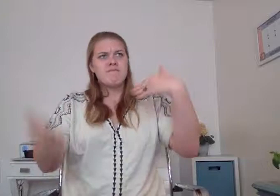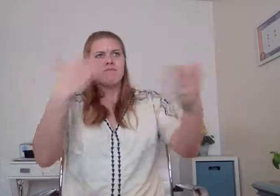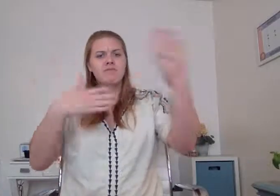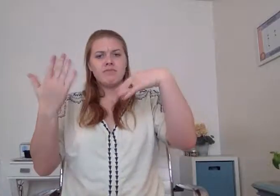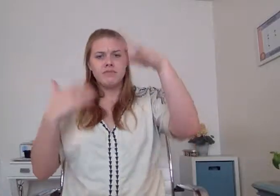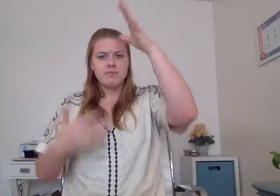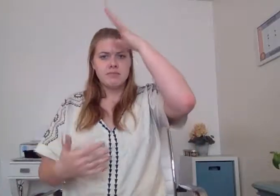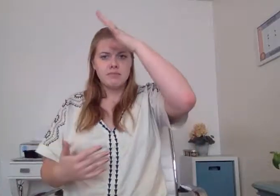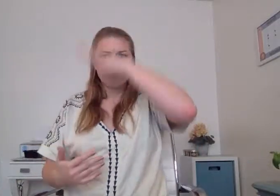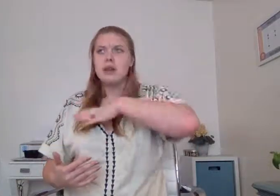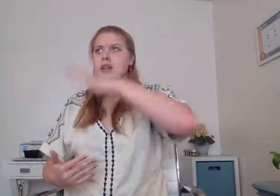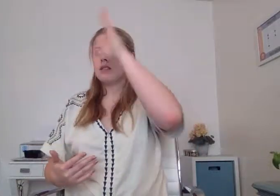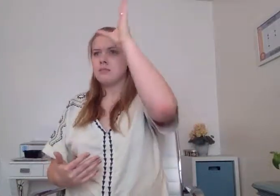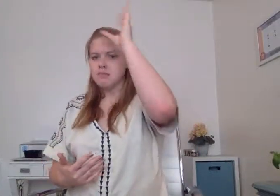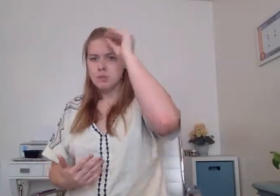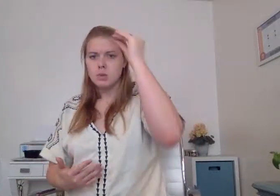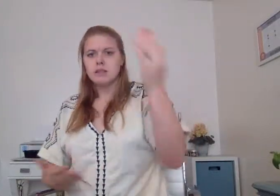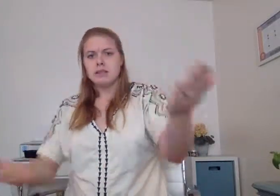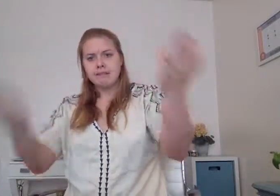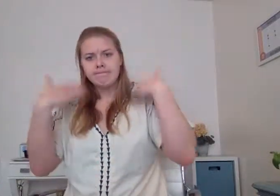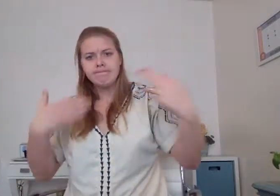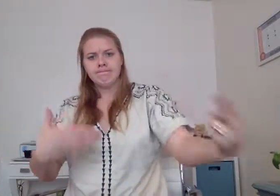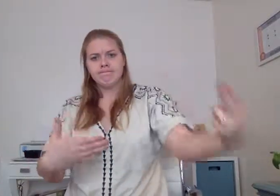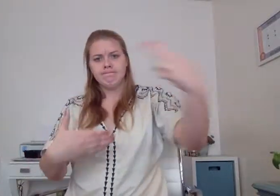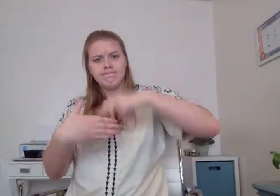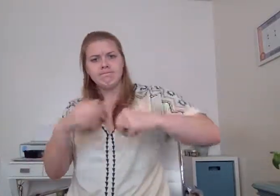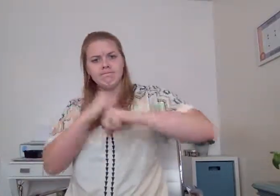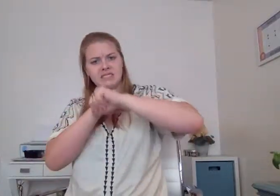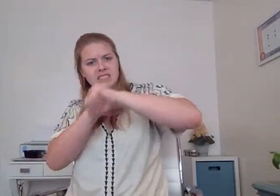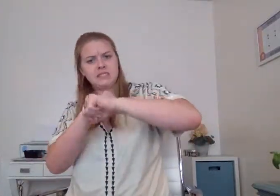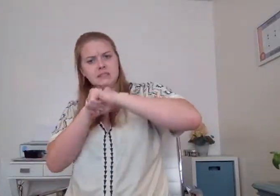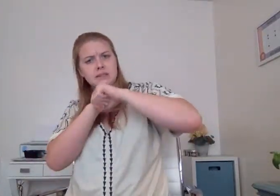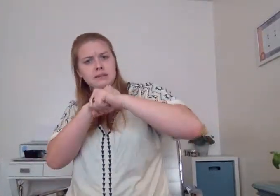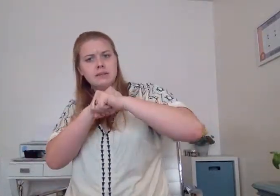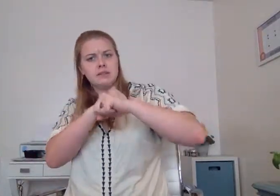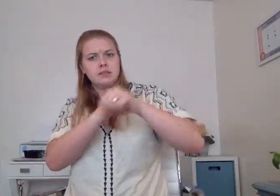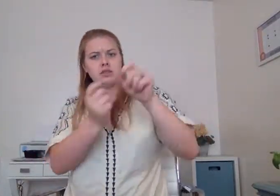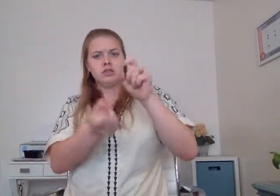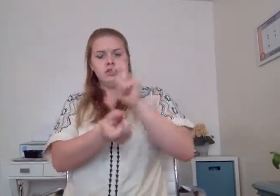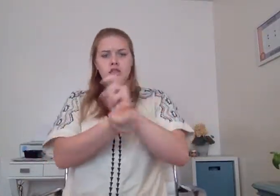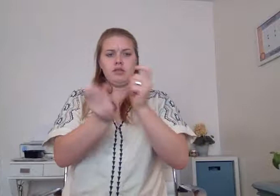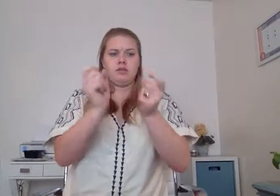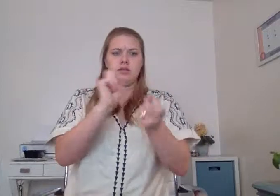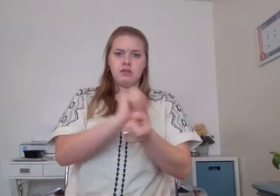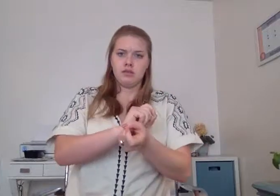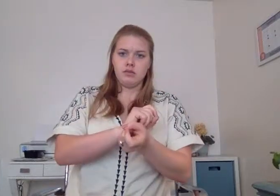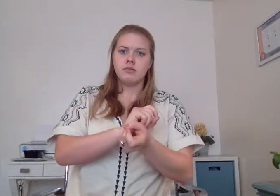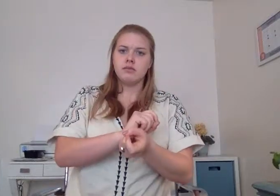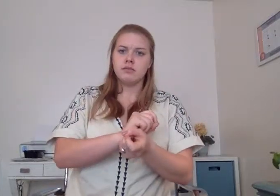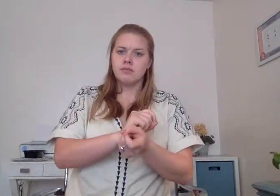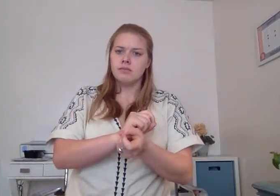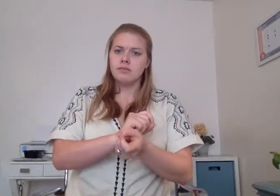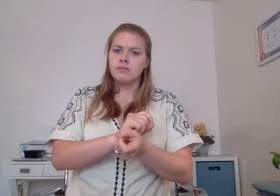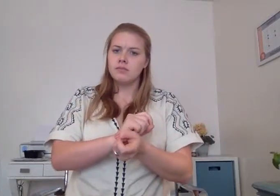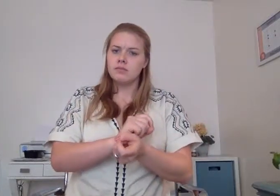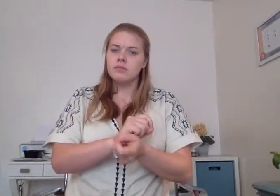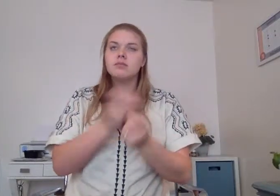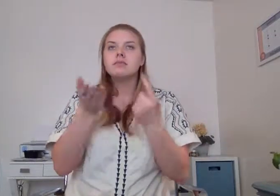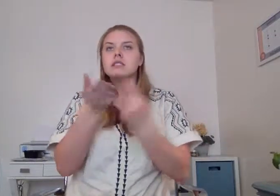men and boys as possible to be advocates for change. And we don't just want to talk about it. We want to